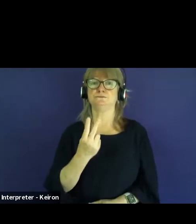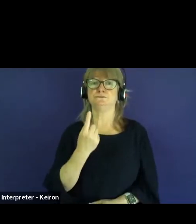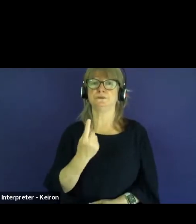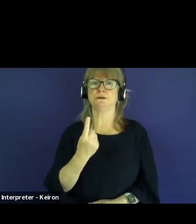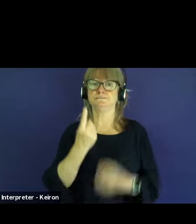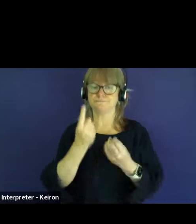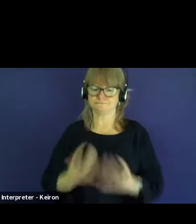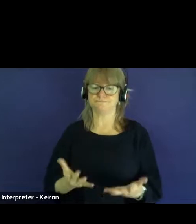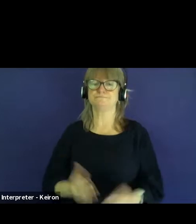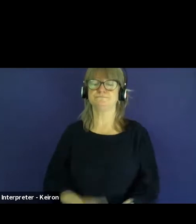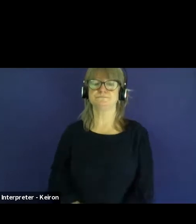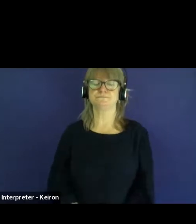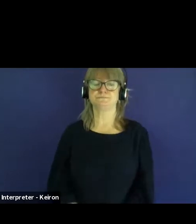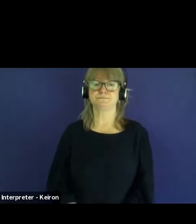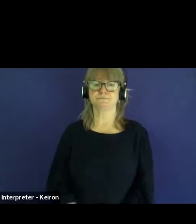4, 3, 2, 1.